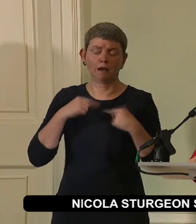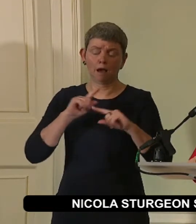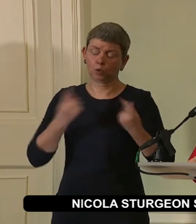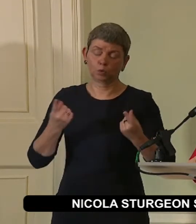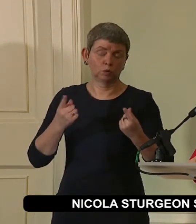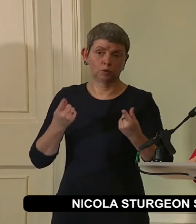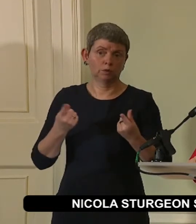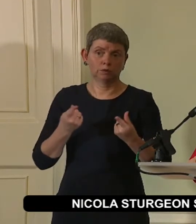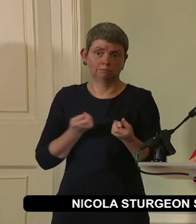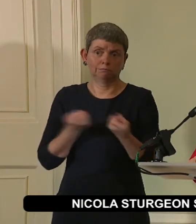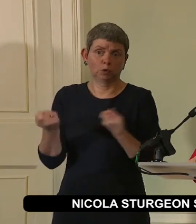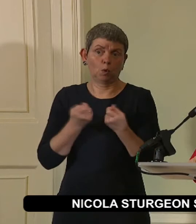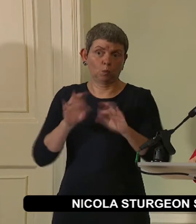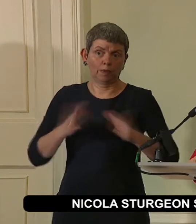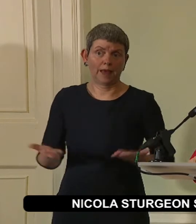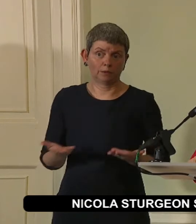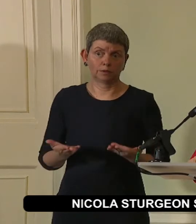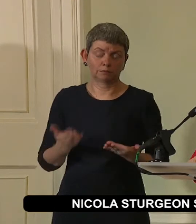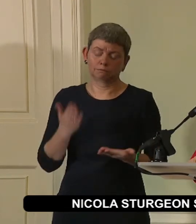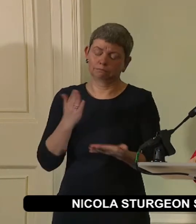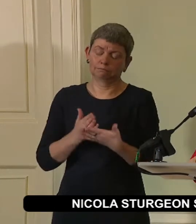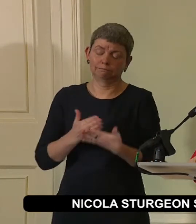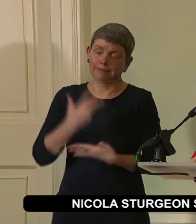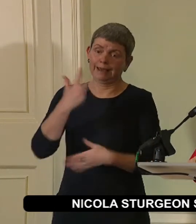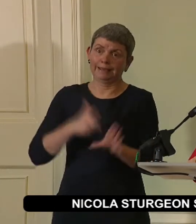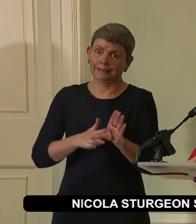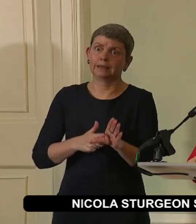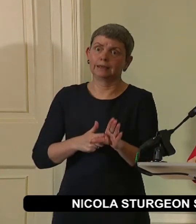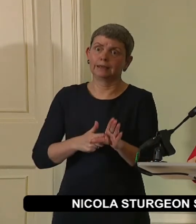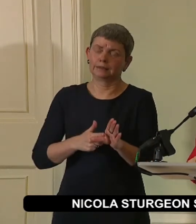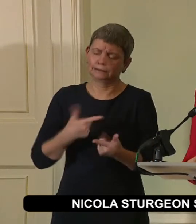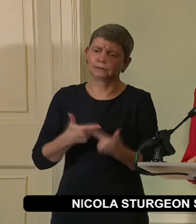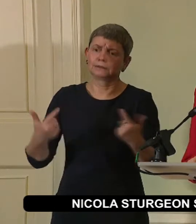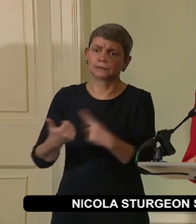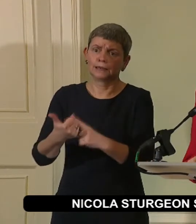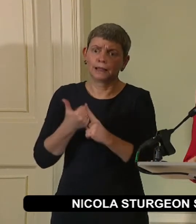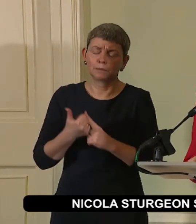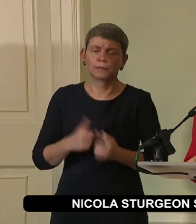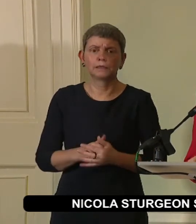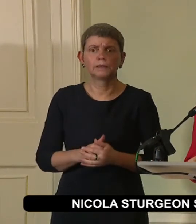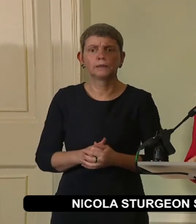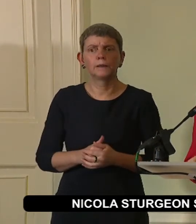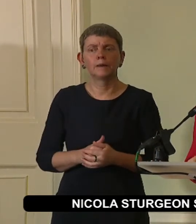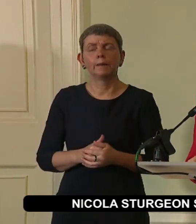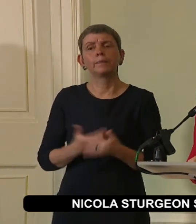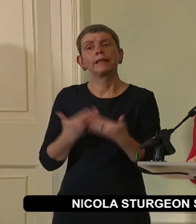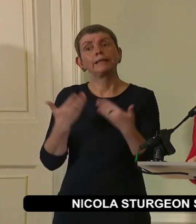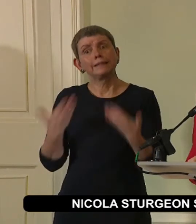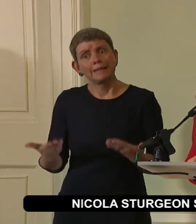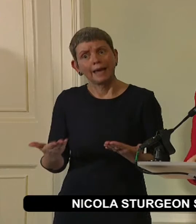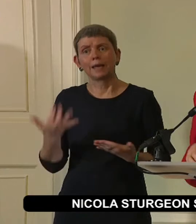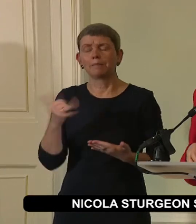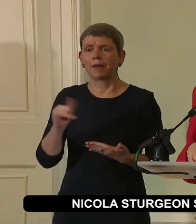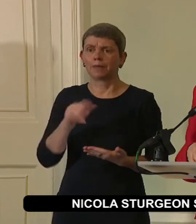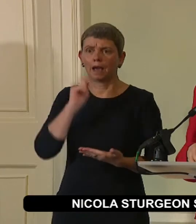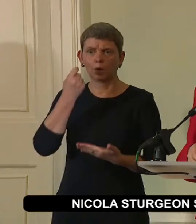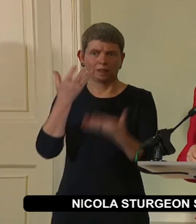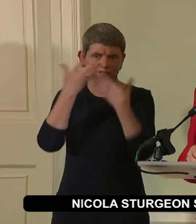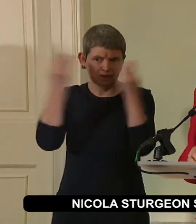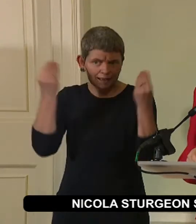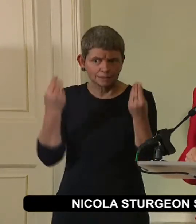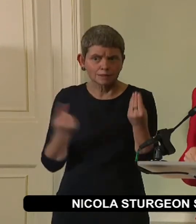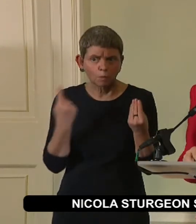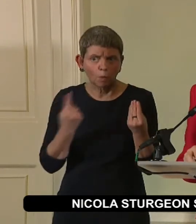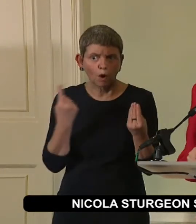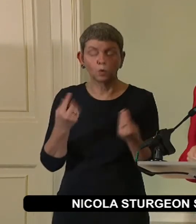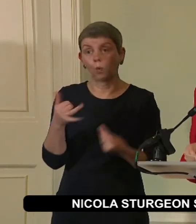job, let alone 8 years. I won't do so today. I might inadvertently forget someone, or